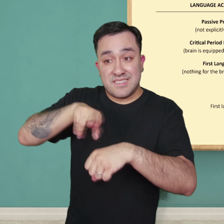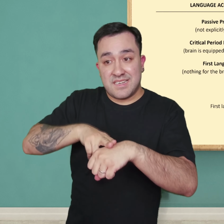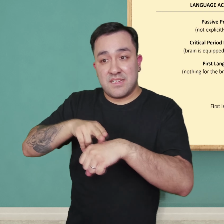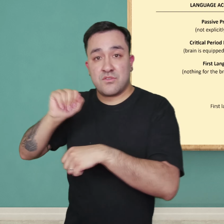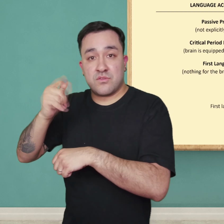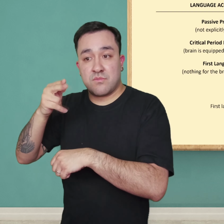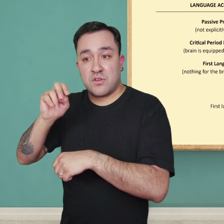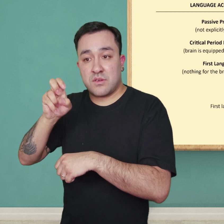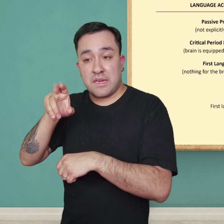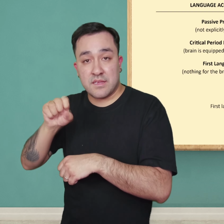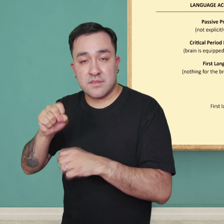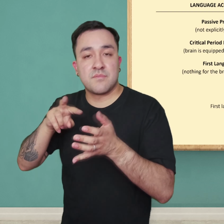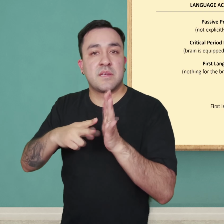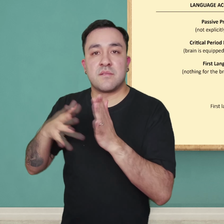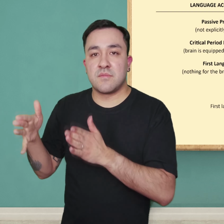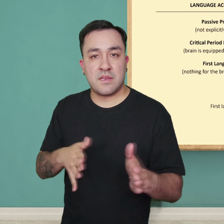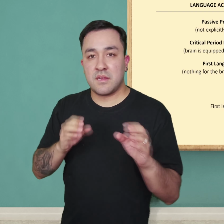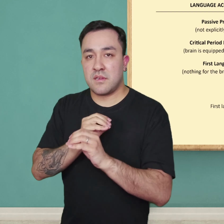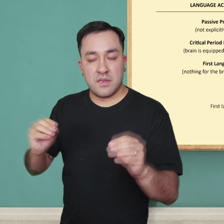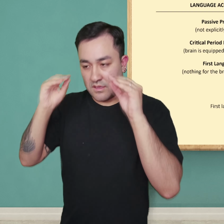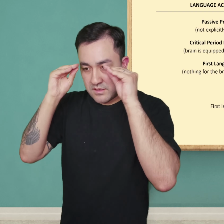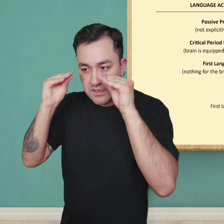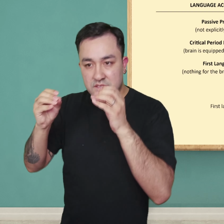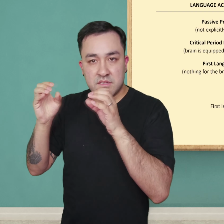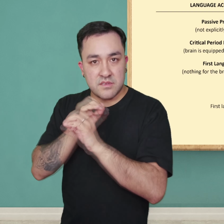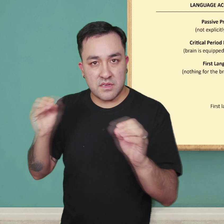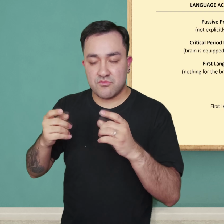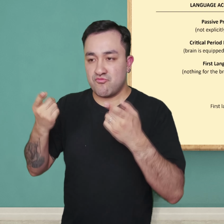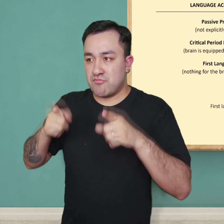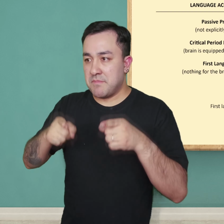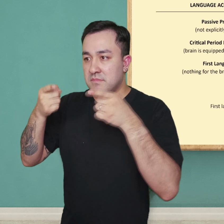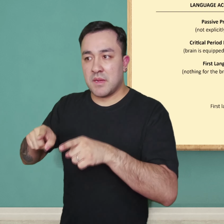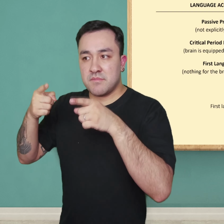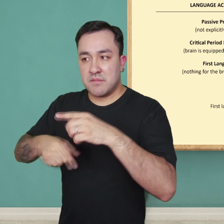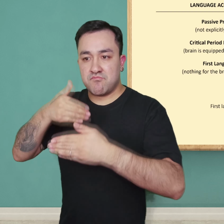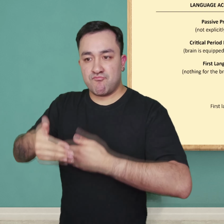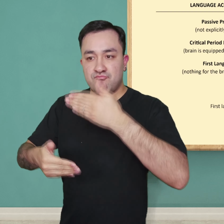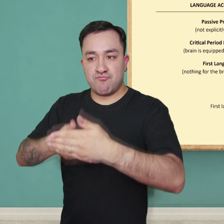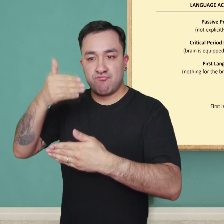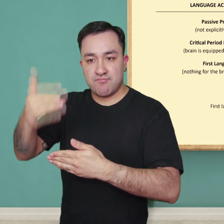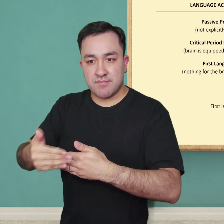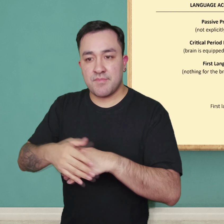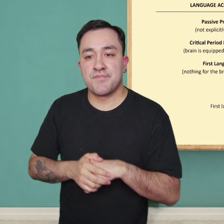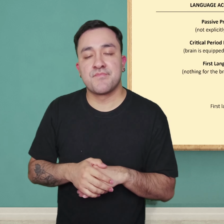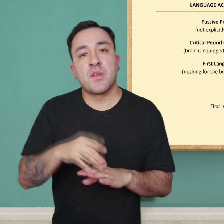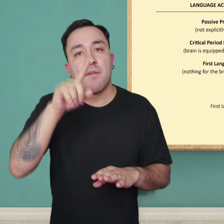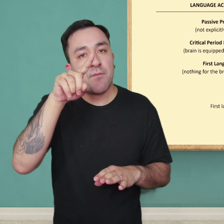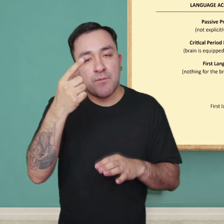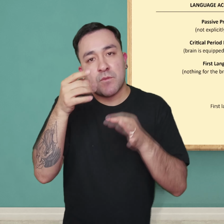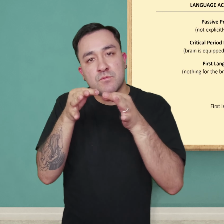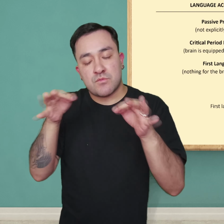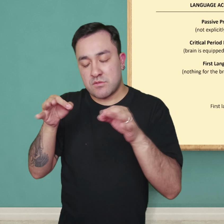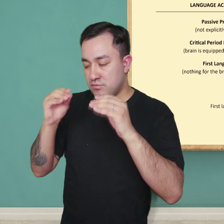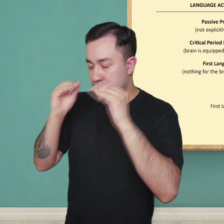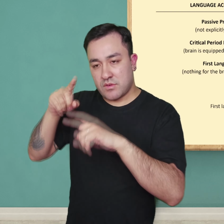language, then that language cannot be the infant's first language. When it comes to deaf infants, their natural language is sign language,